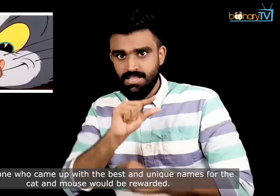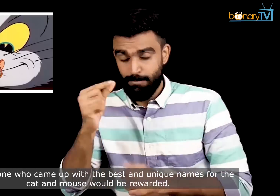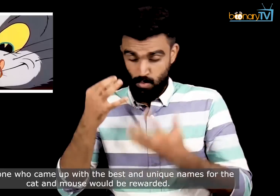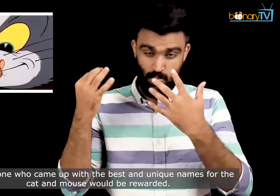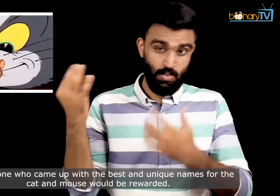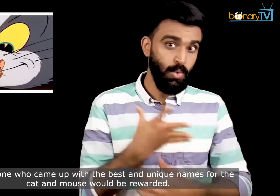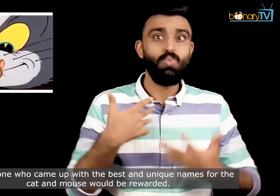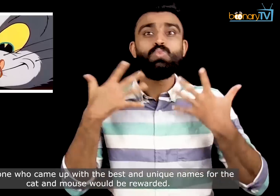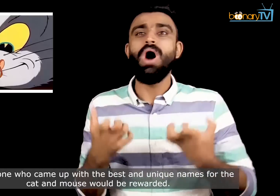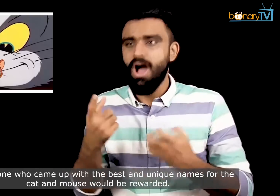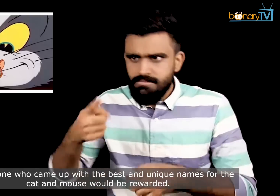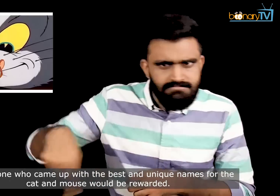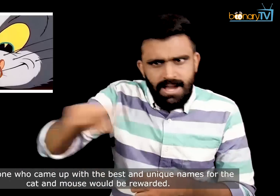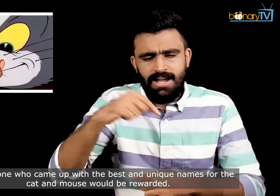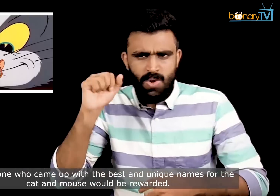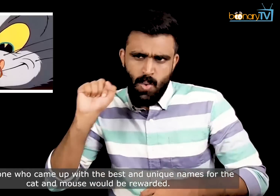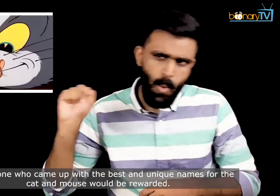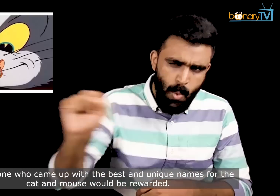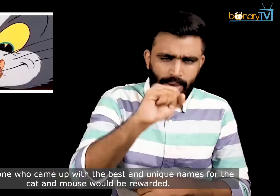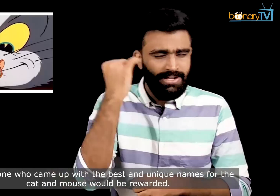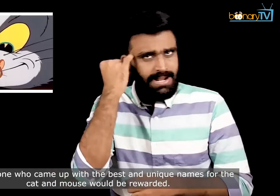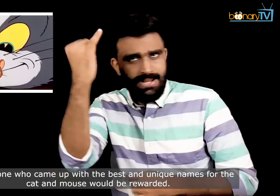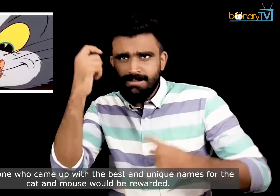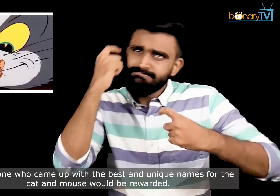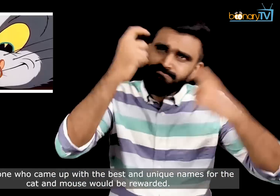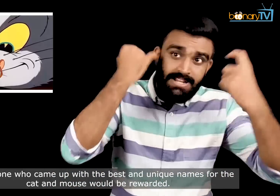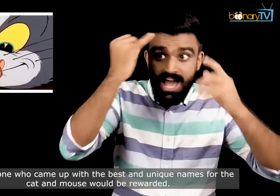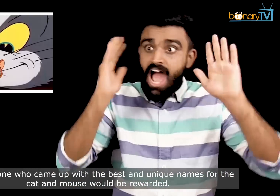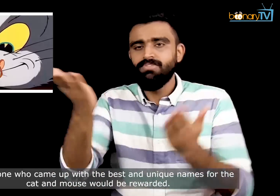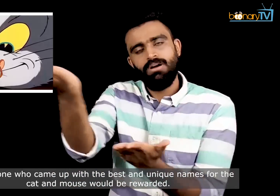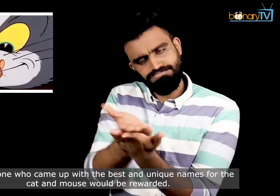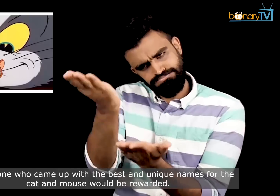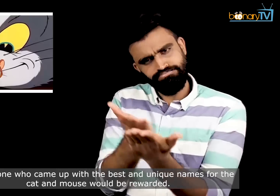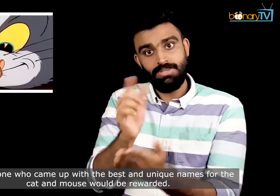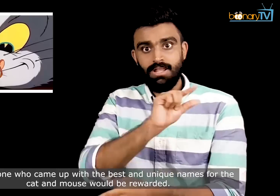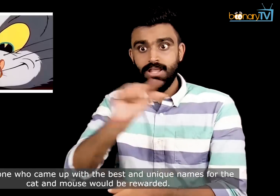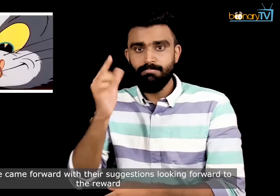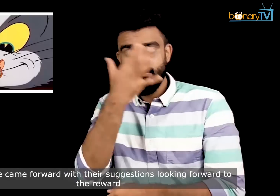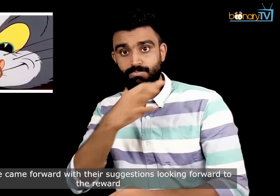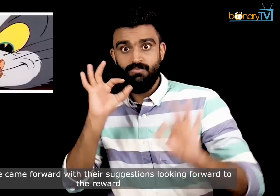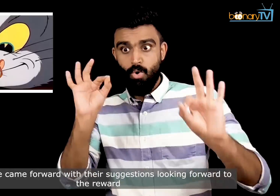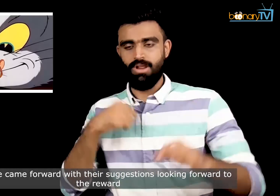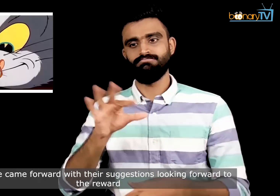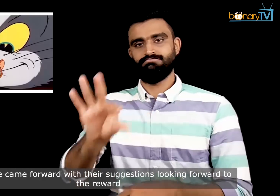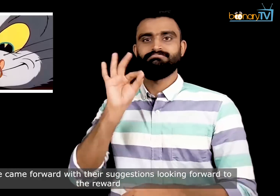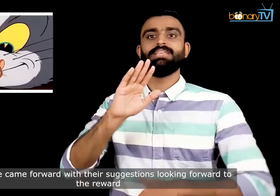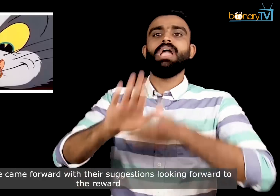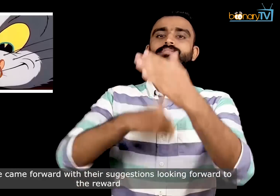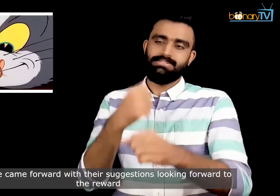came up with the best and unique names for the cat and mouse would be rewarded. Each one came forward with their